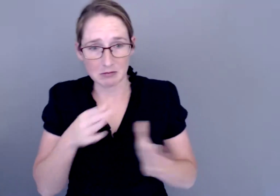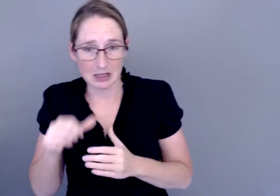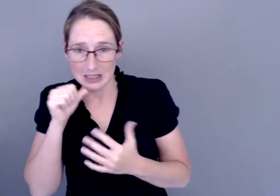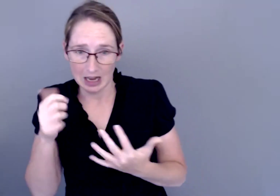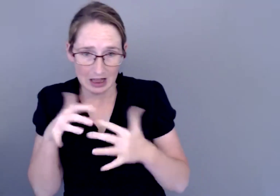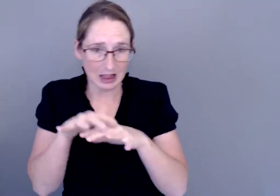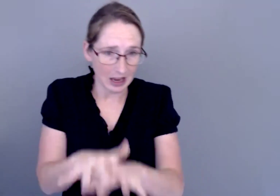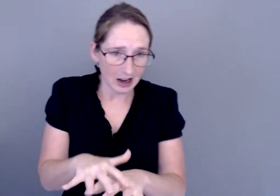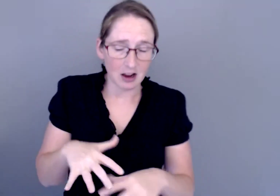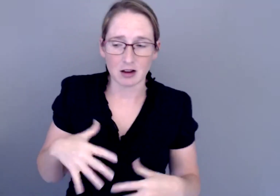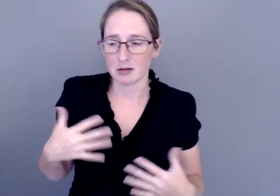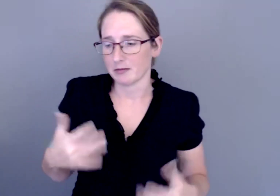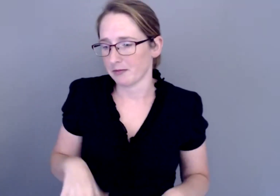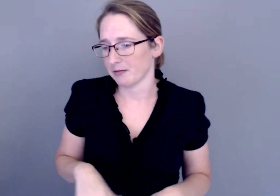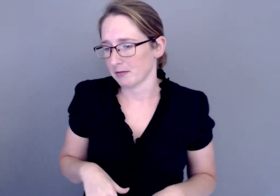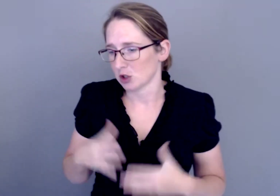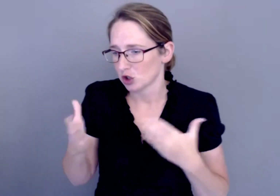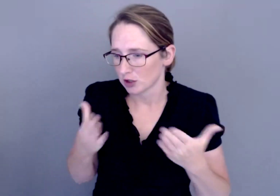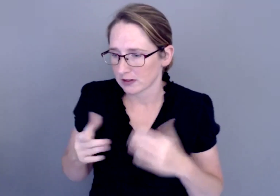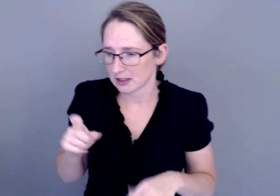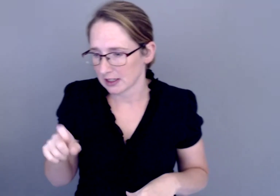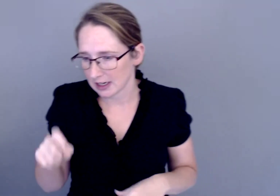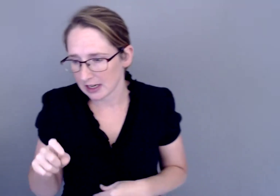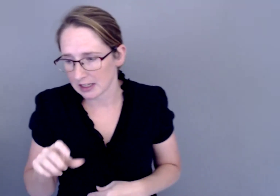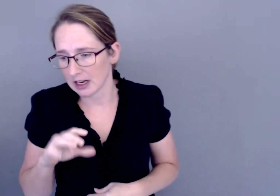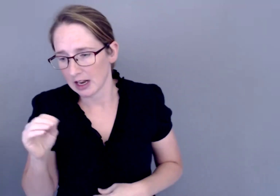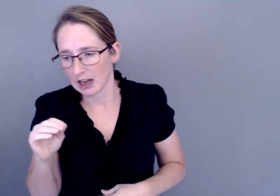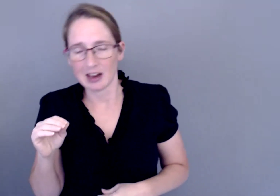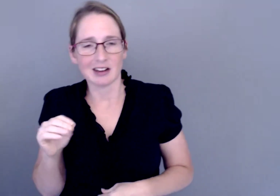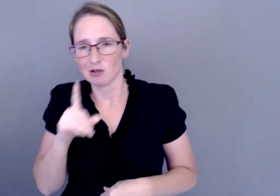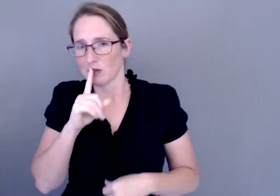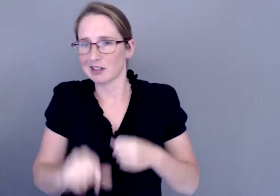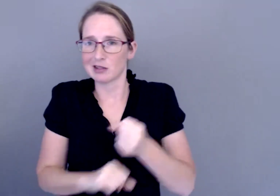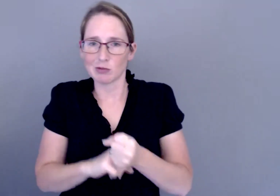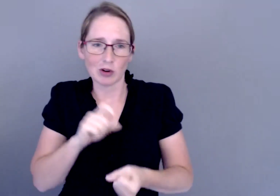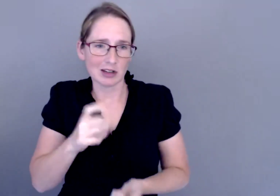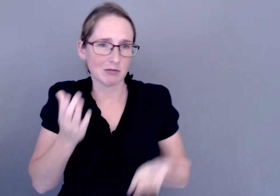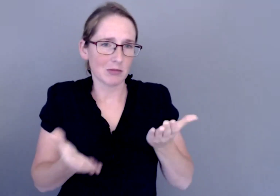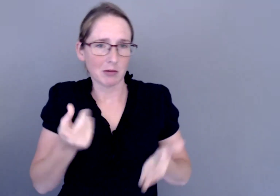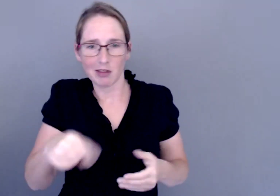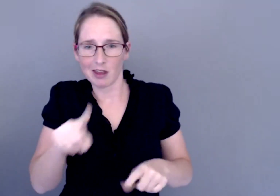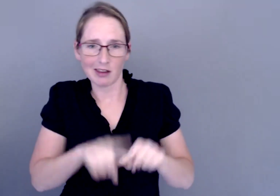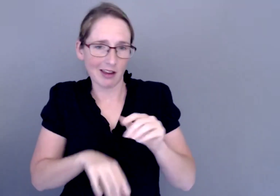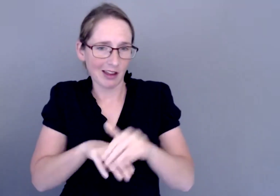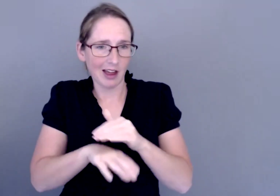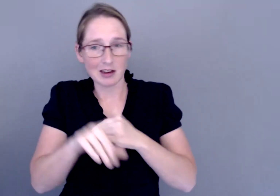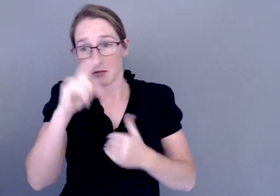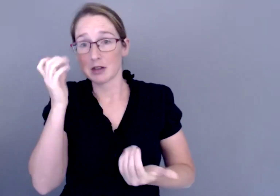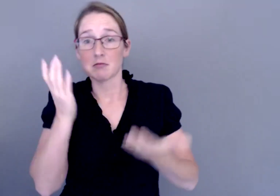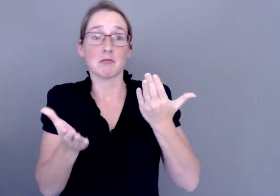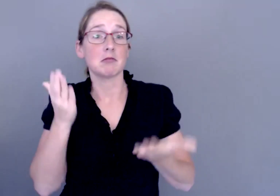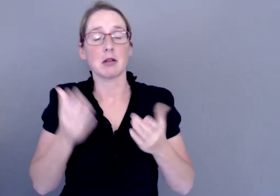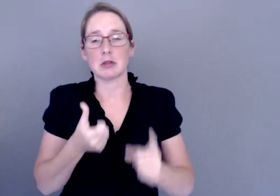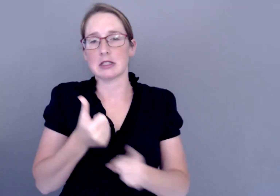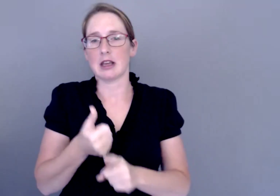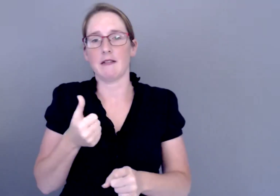up, service needs that, or support needs that they might need that they may not be able to access because perhaps